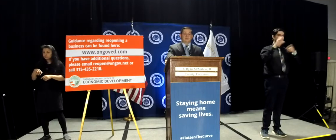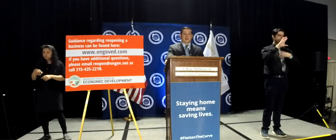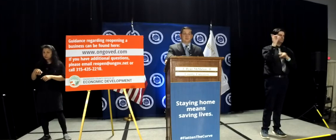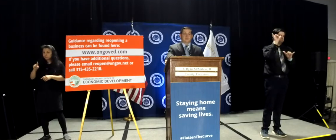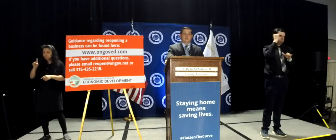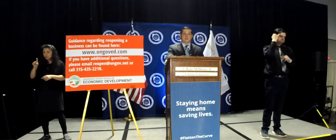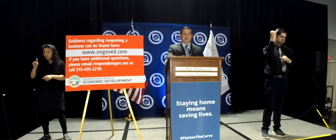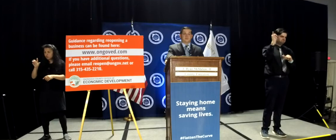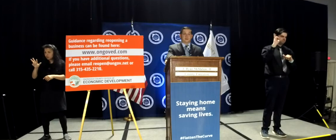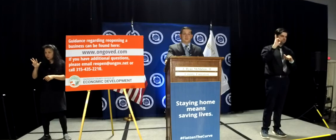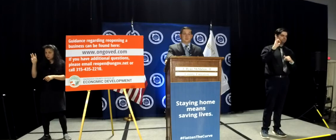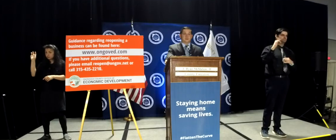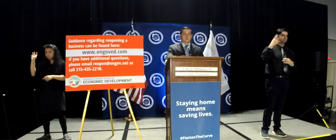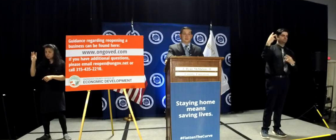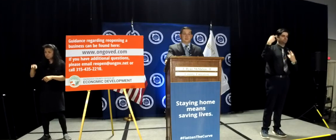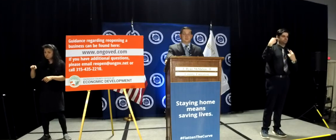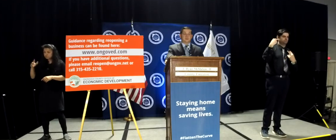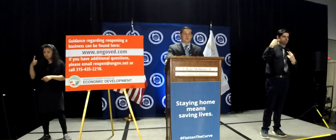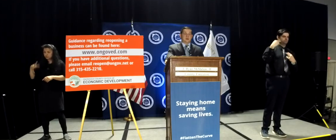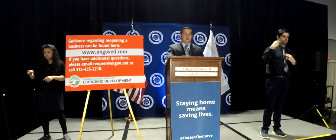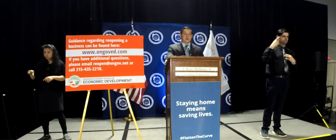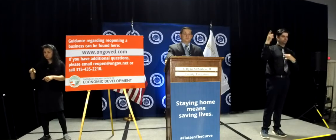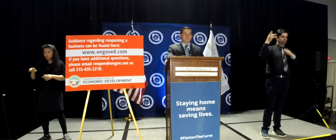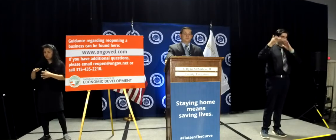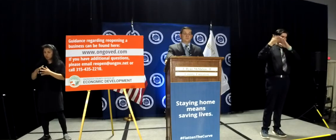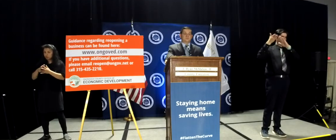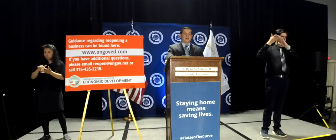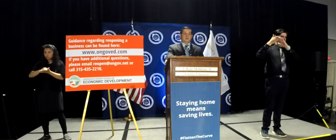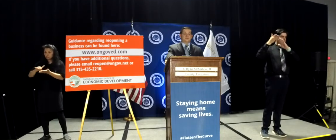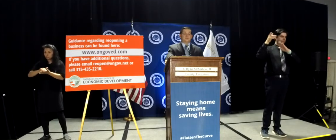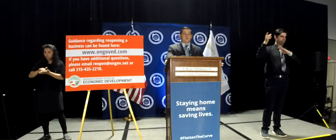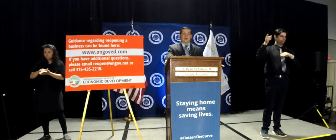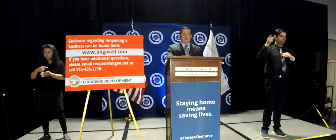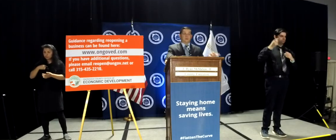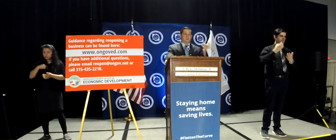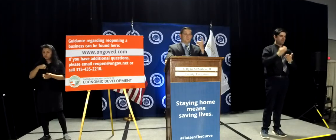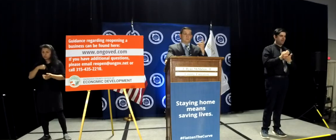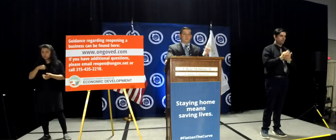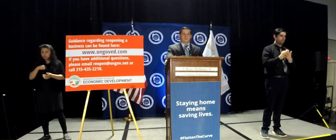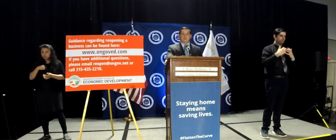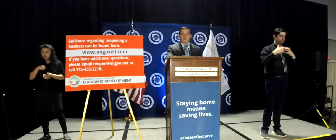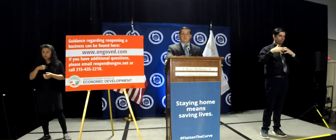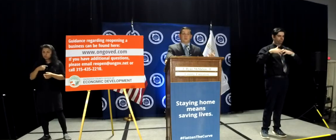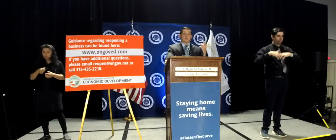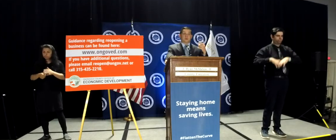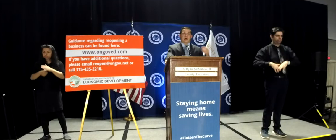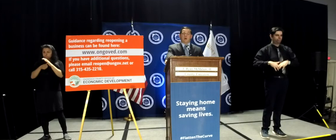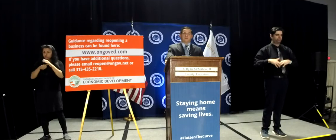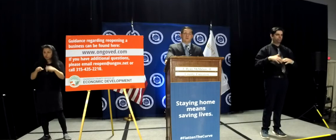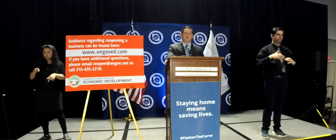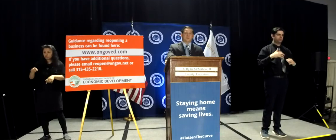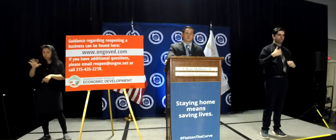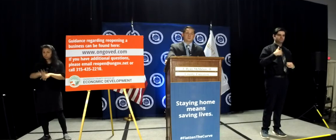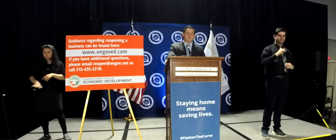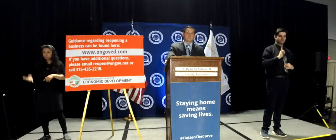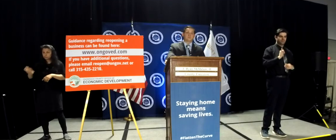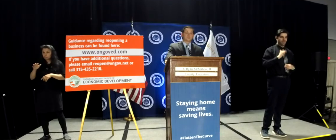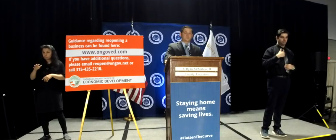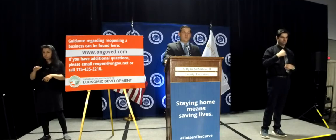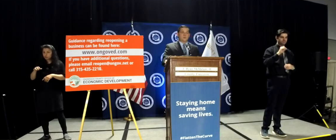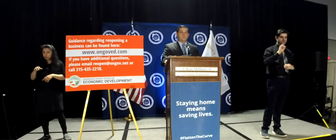He's got a financial mess. I got a financial mess. I don't know how information flows or how often it